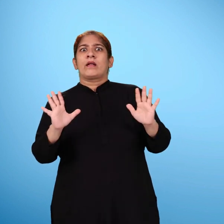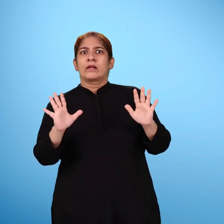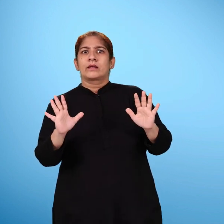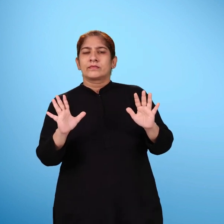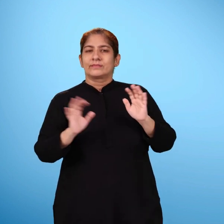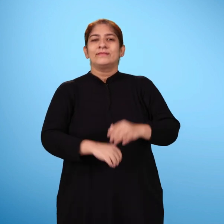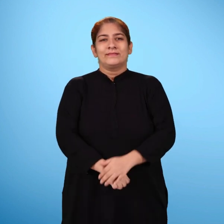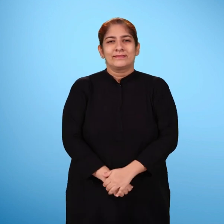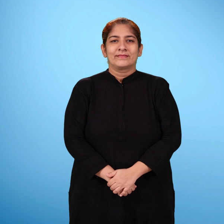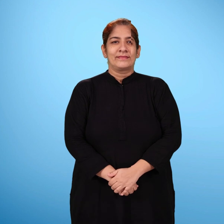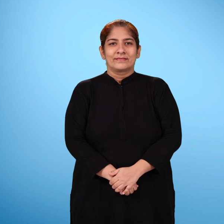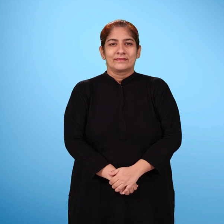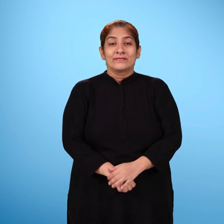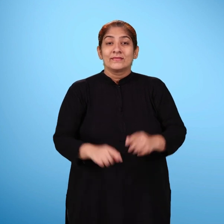etc. Option D.